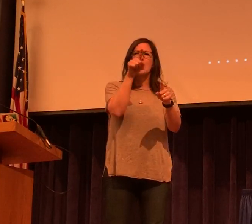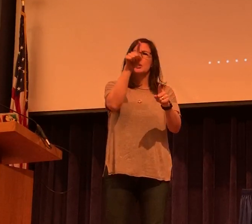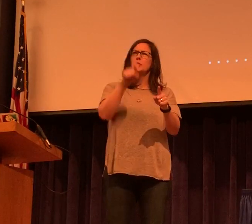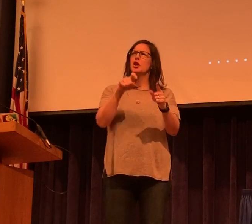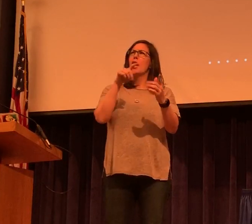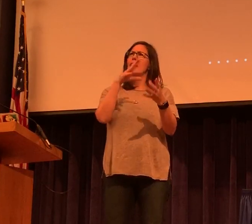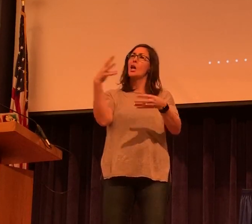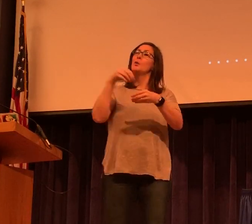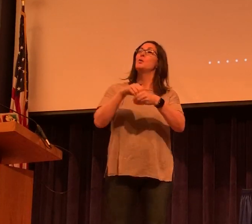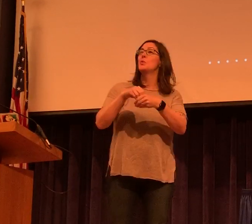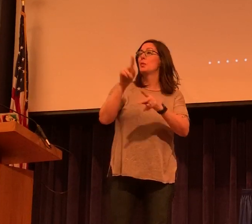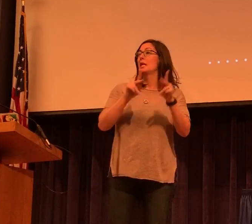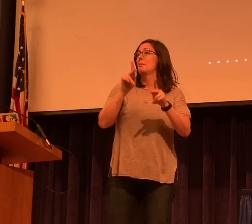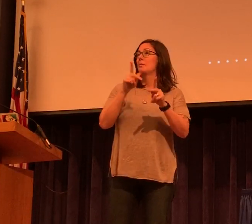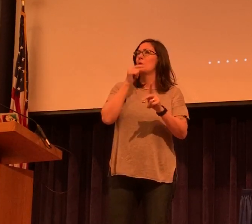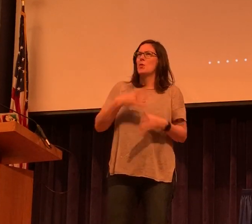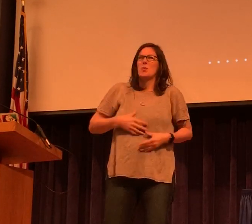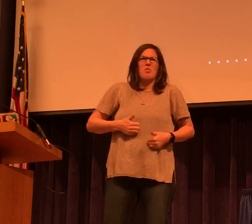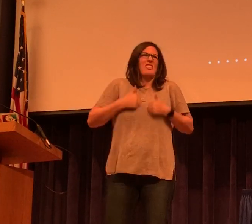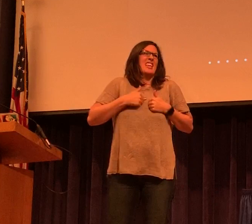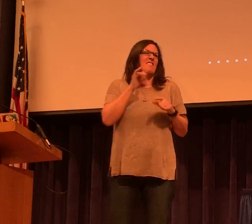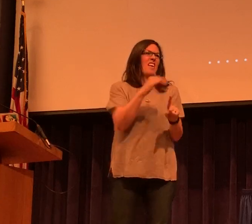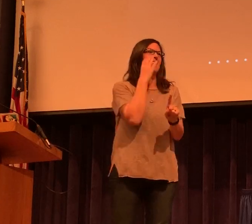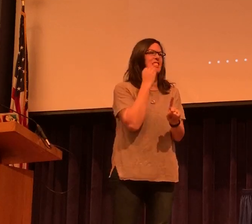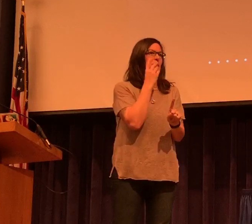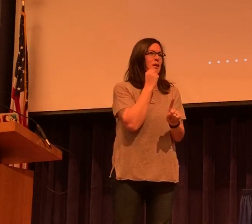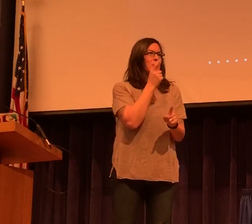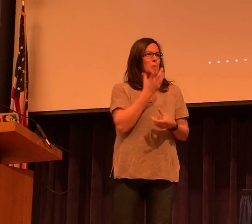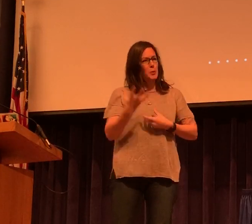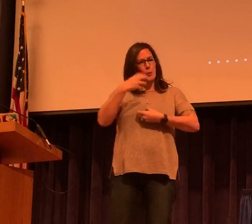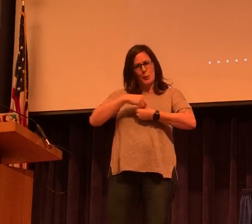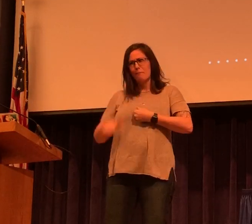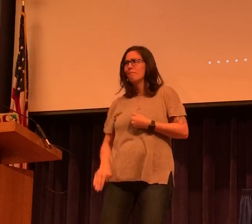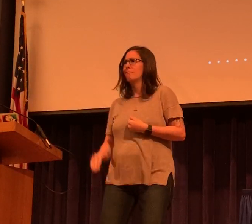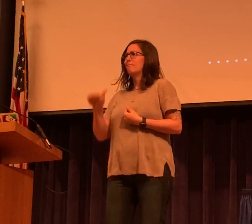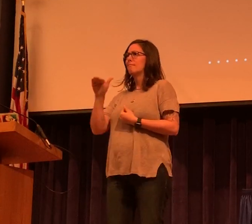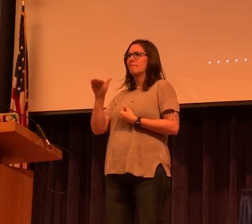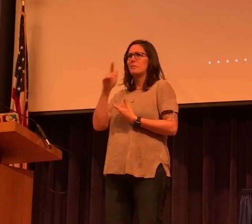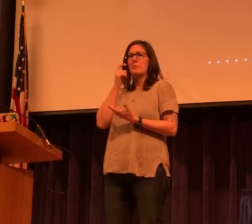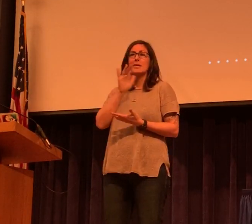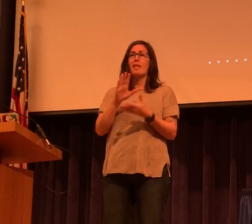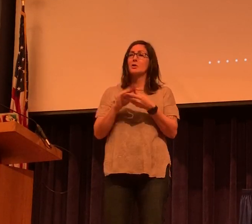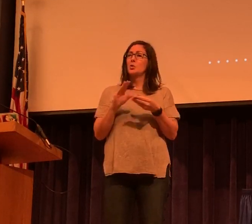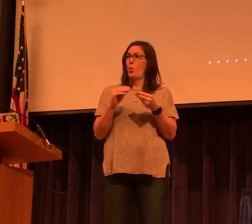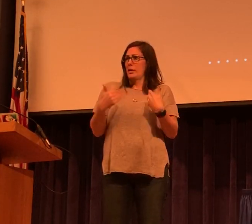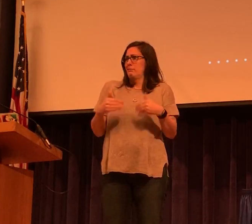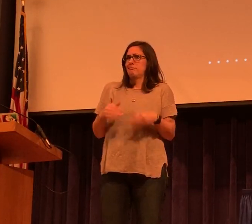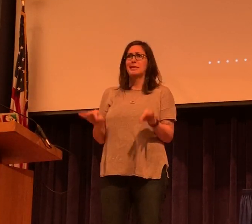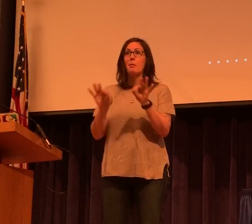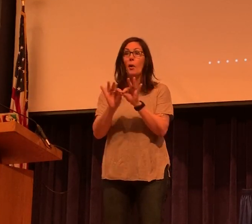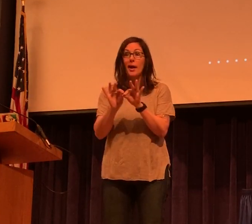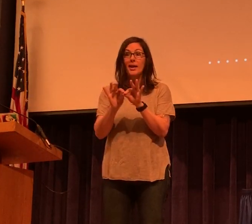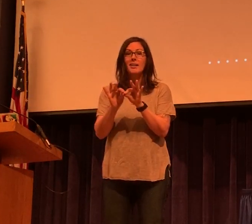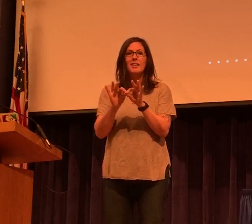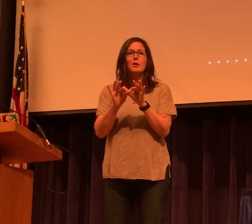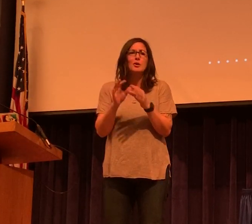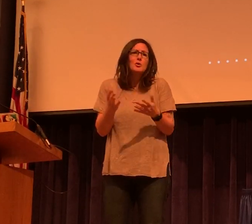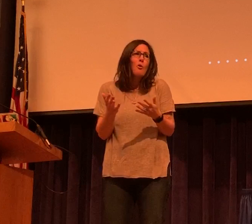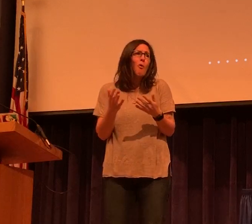When you study a language, or a phenomenon, you need to understand the people who had